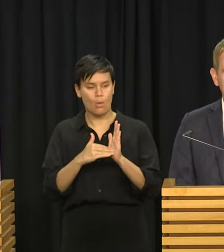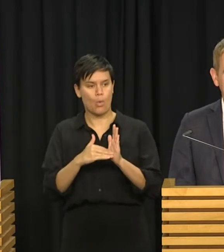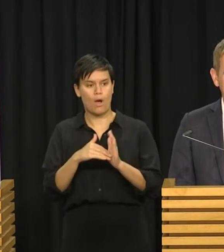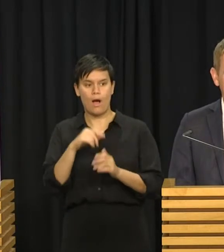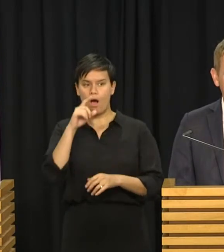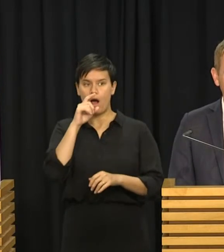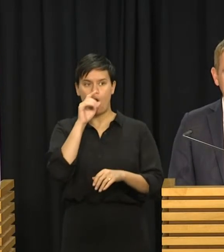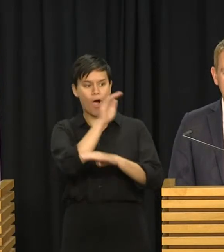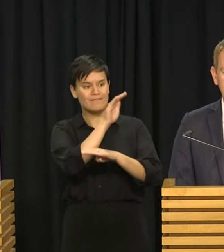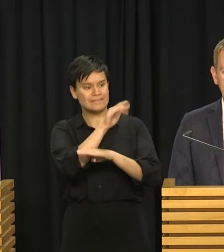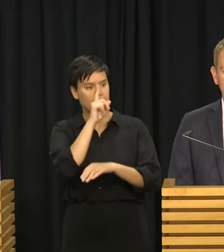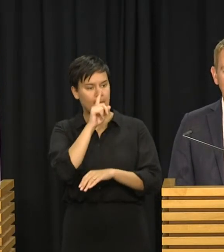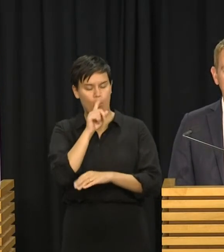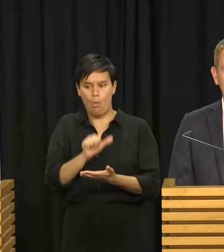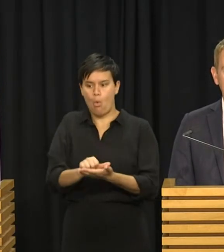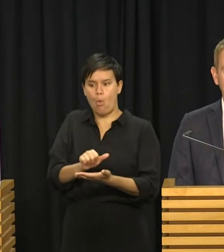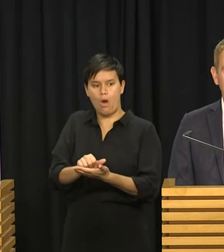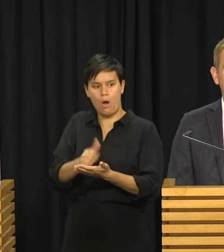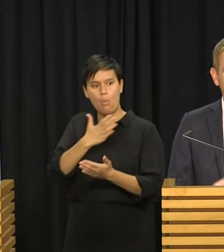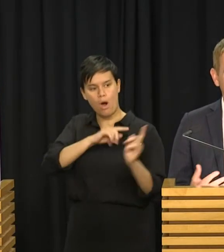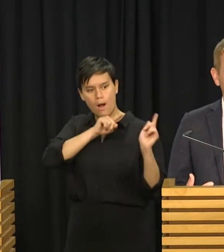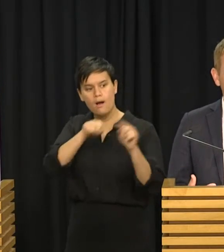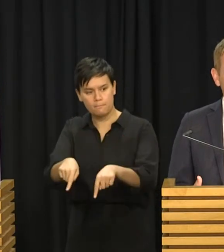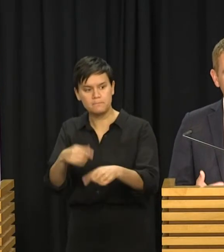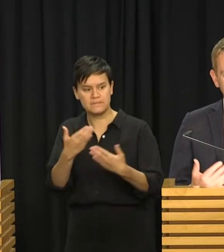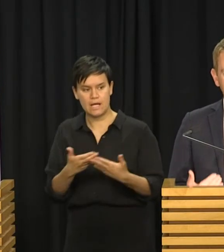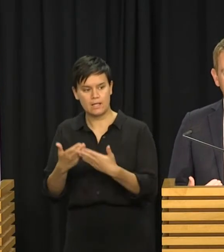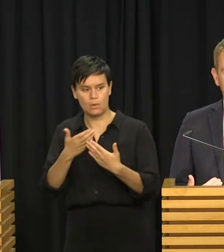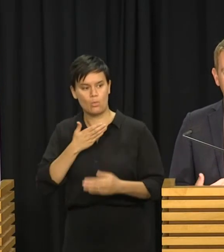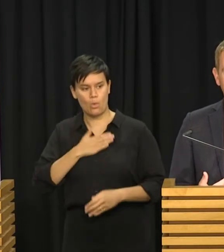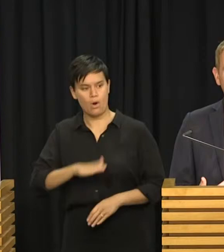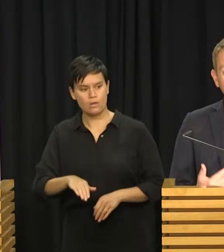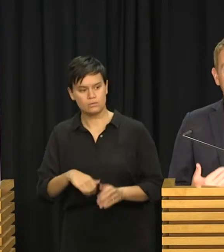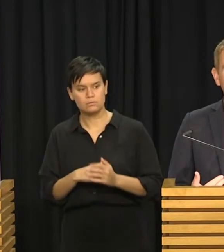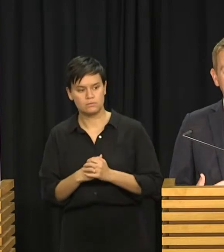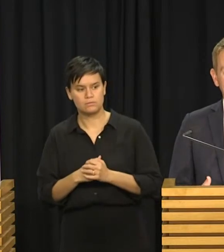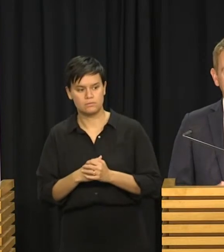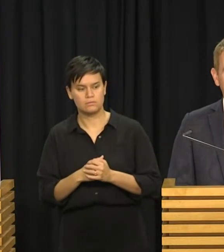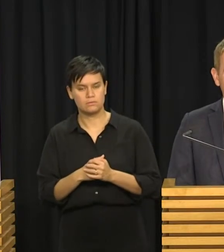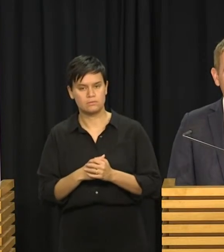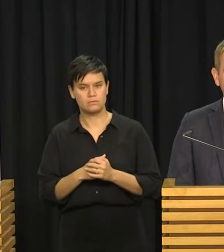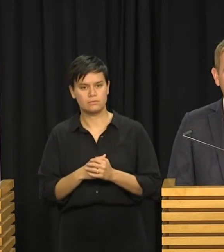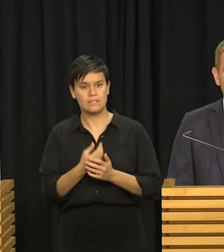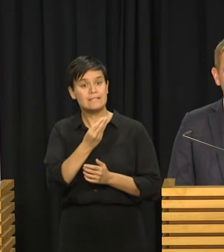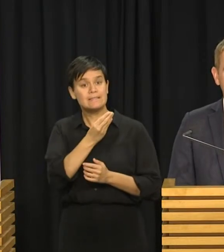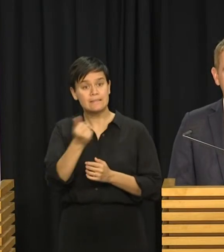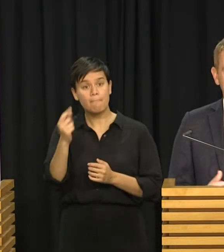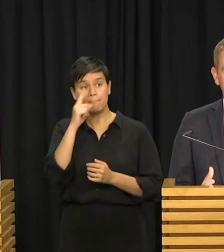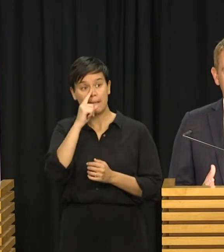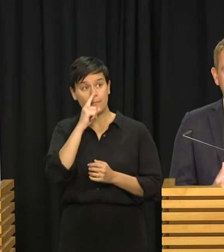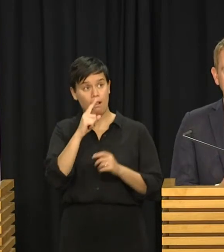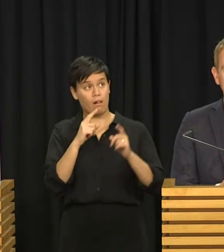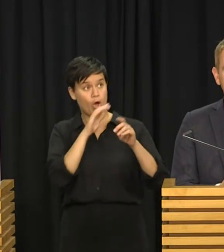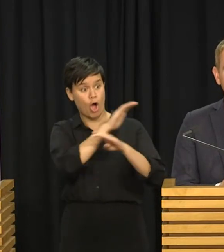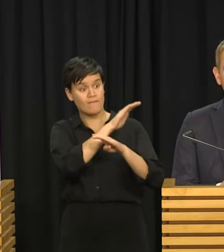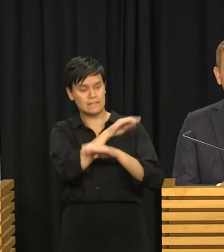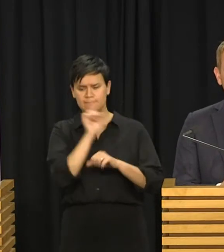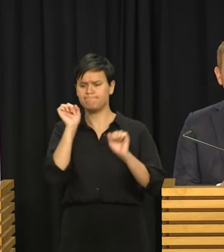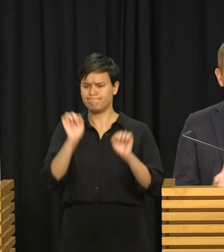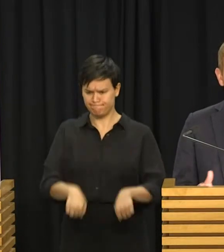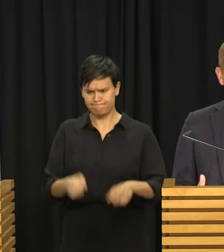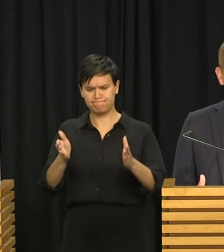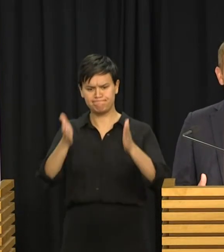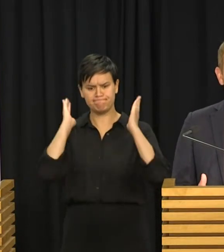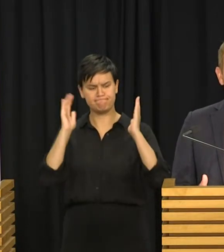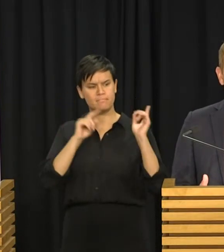to come and study at the moment, and so we're seeing very high demand for those who would come here if they were able to come here. The reality is we do